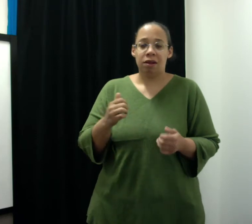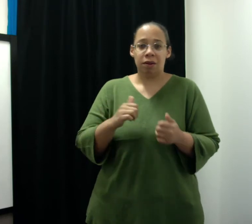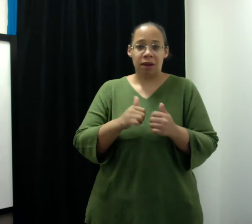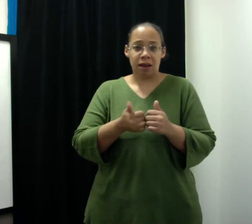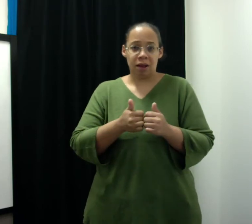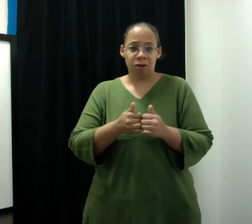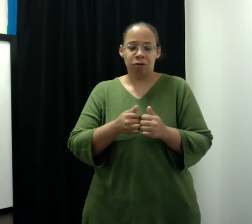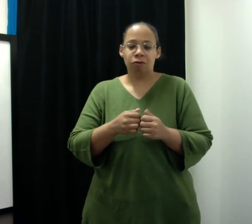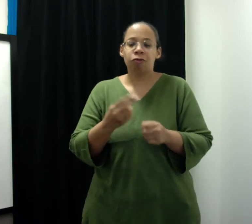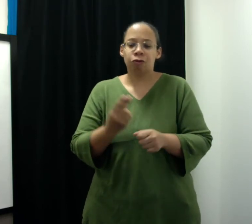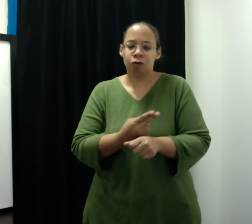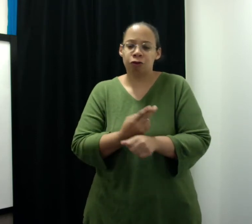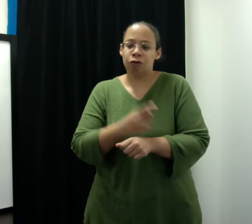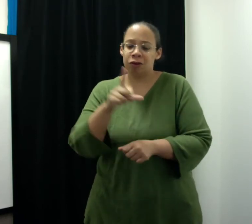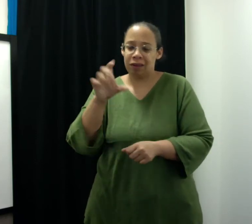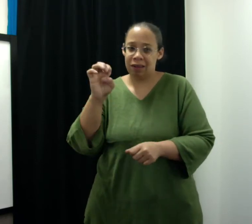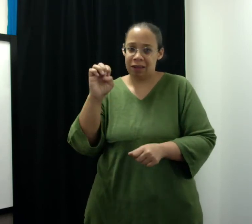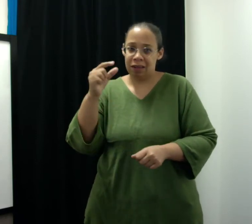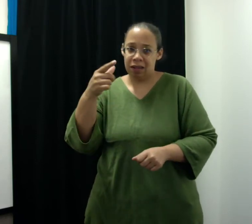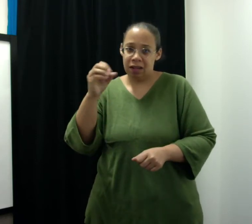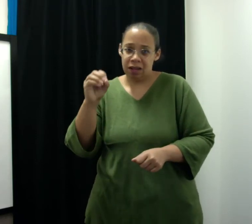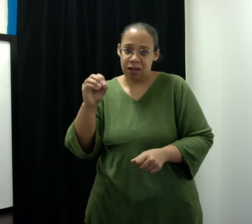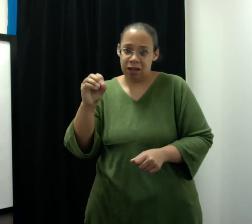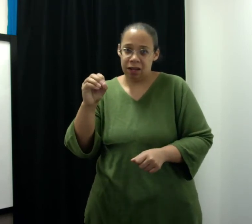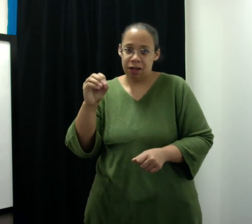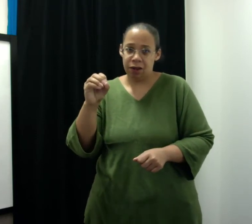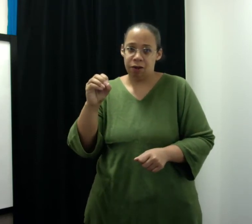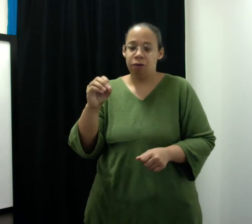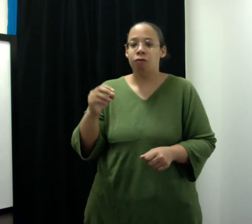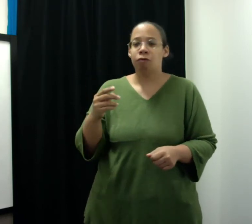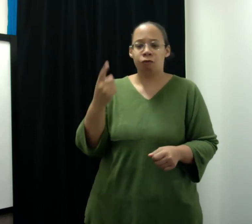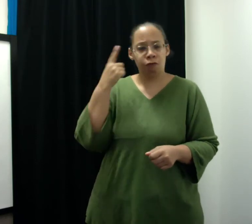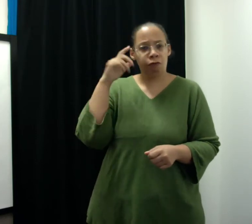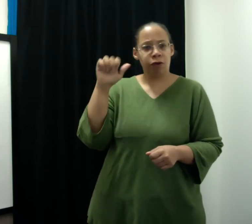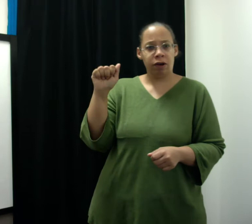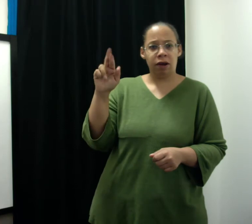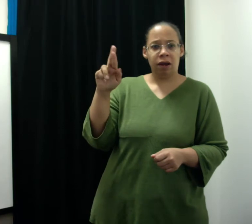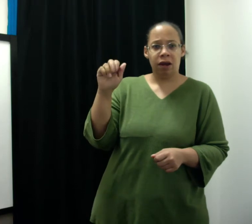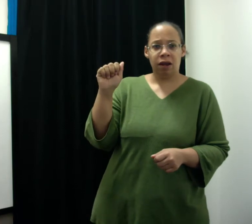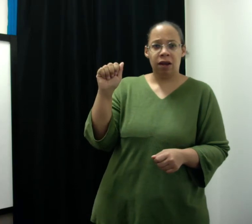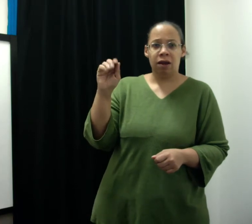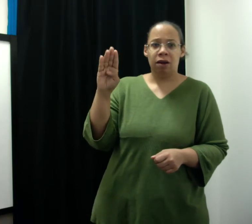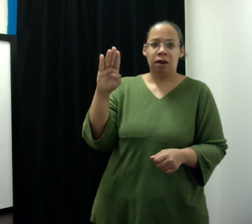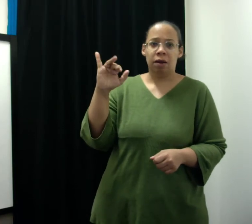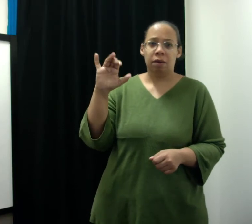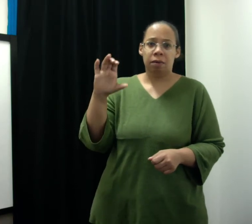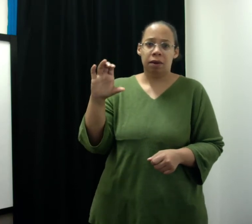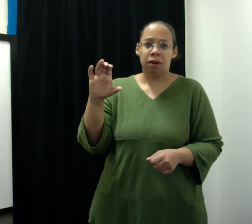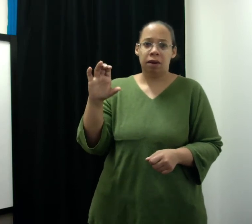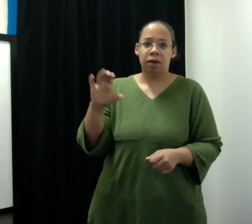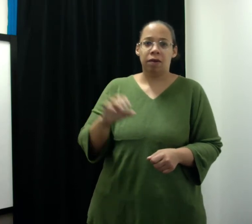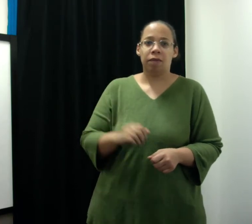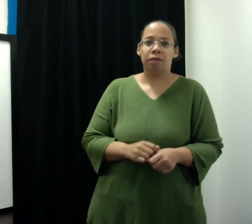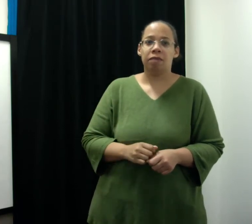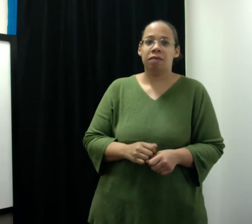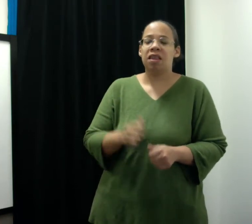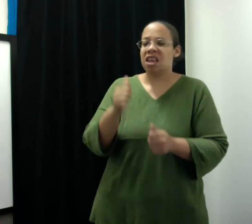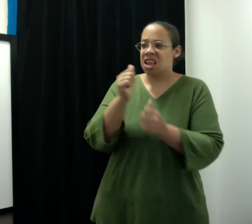are the 2 words, let's play. Every colored bar marks an Arabic letter. As you can see, the letter